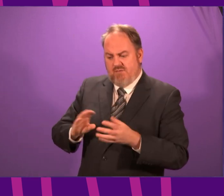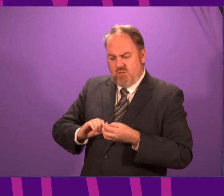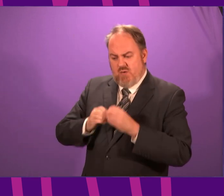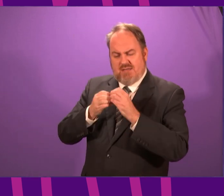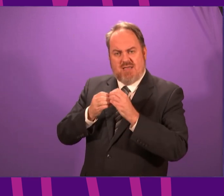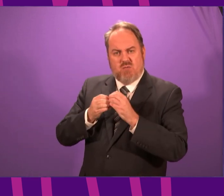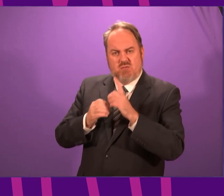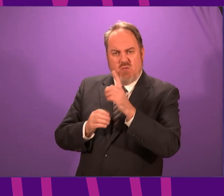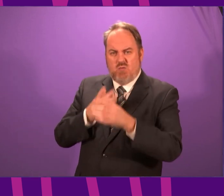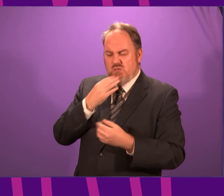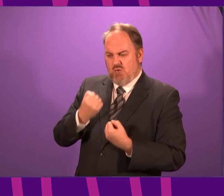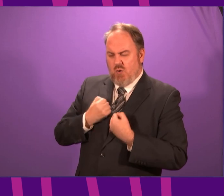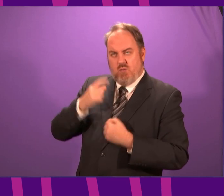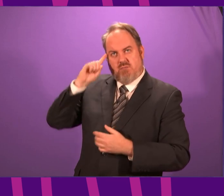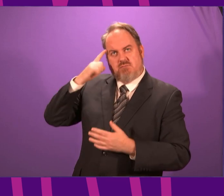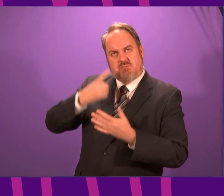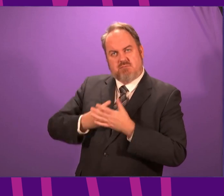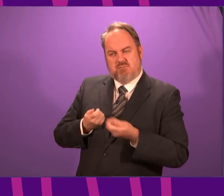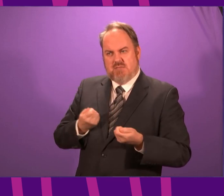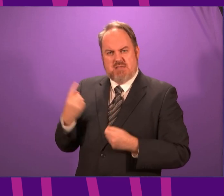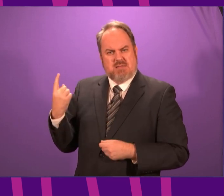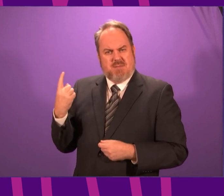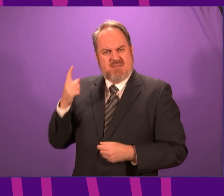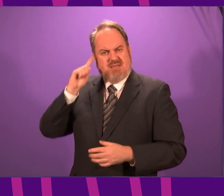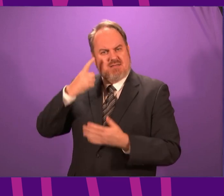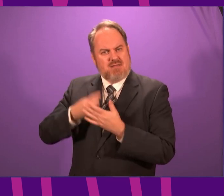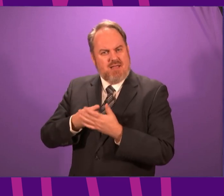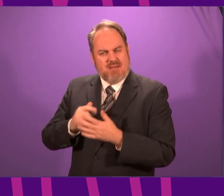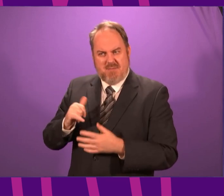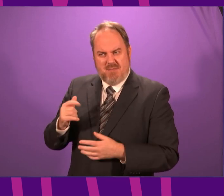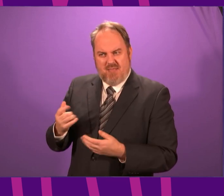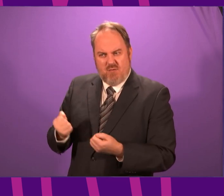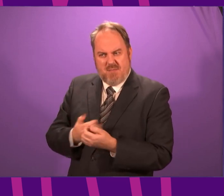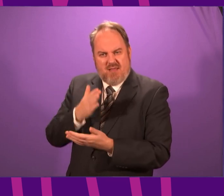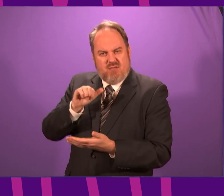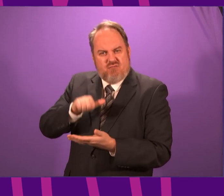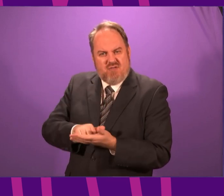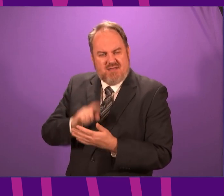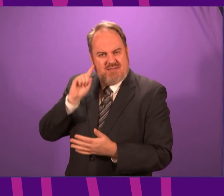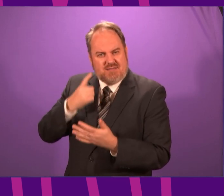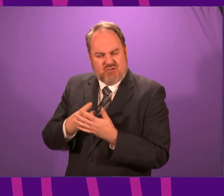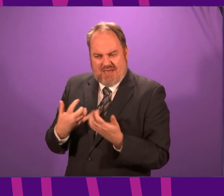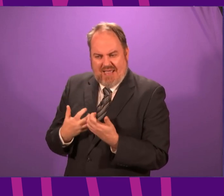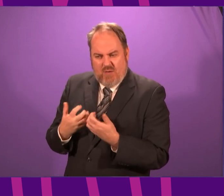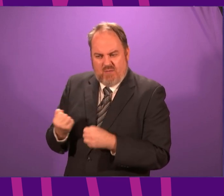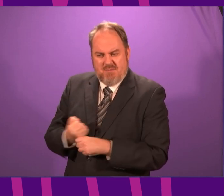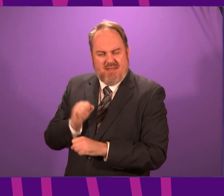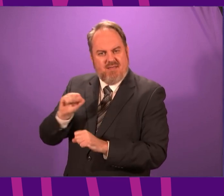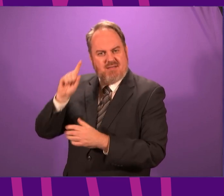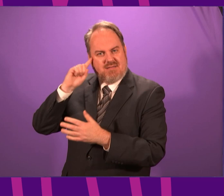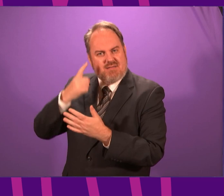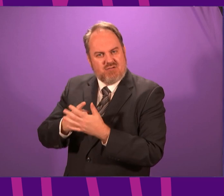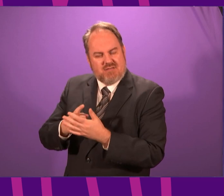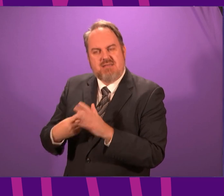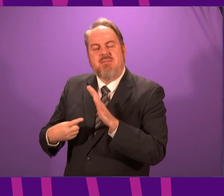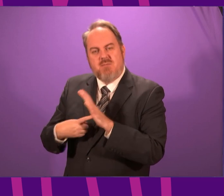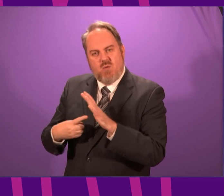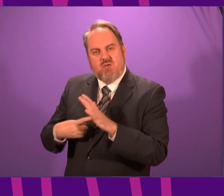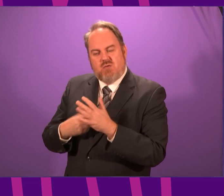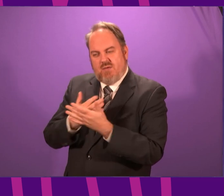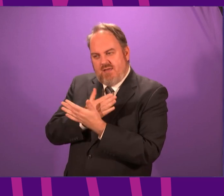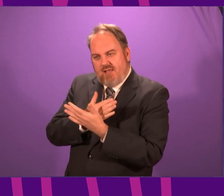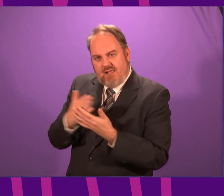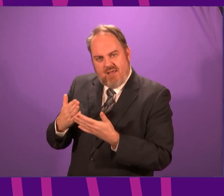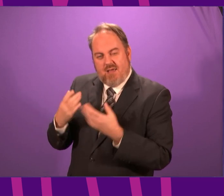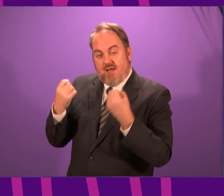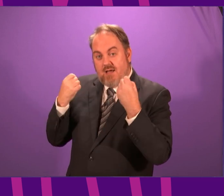judgment does imply that someone's making the decision and it might not be clear cut. So I would just, you know, ask for that, and I do appreciate the answer that